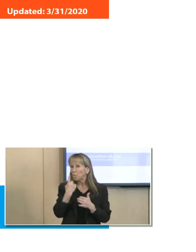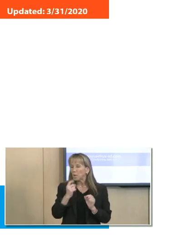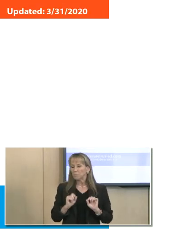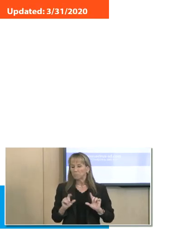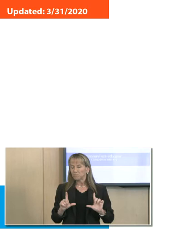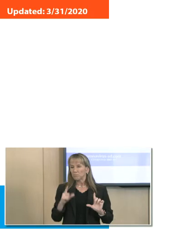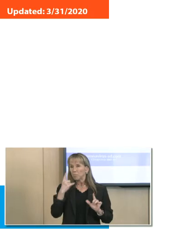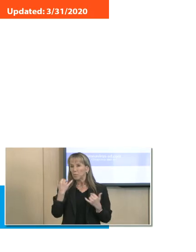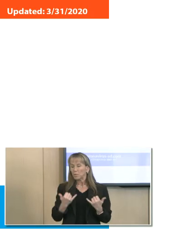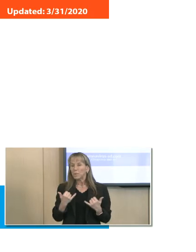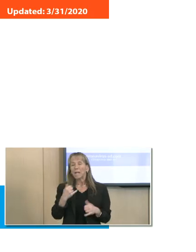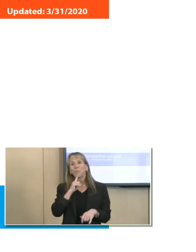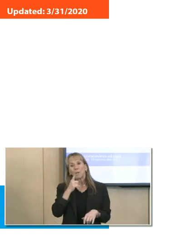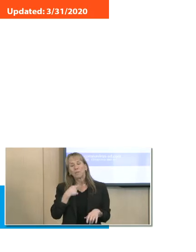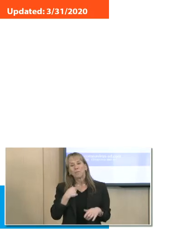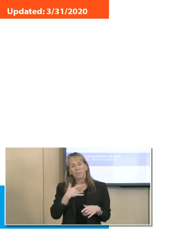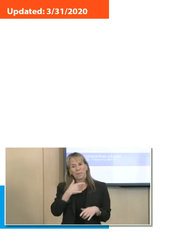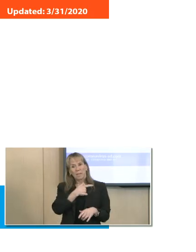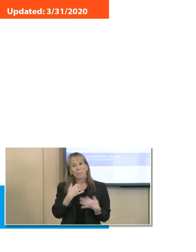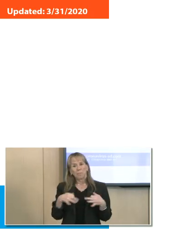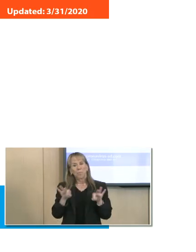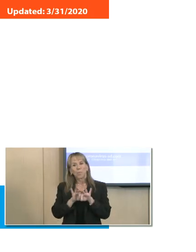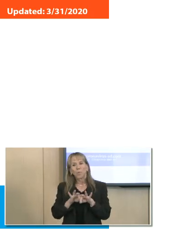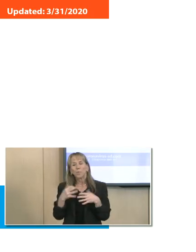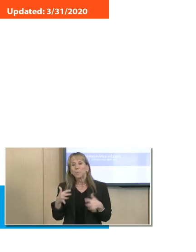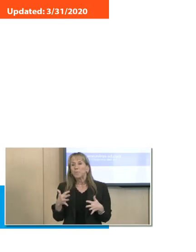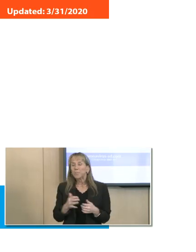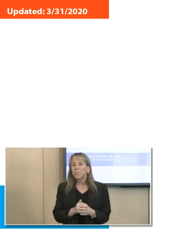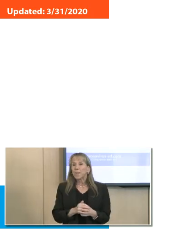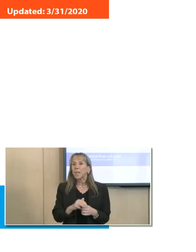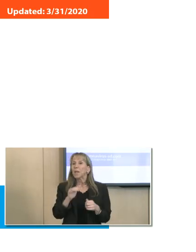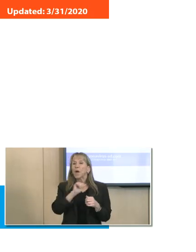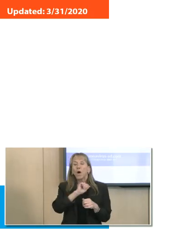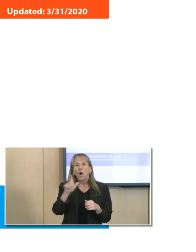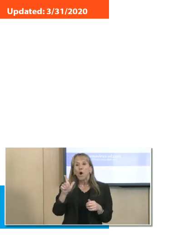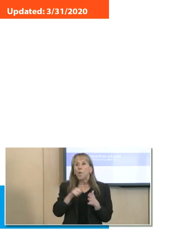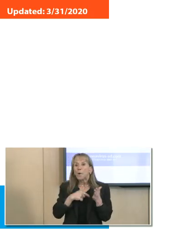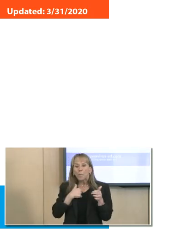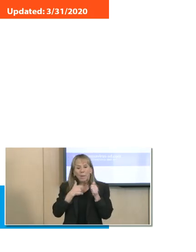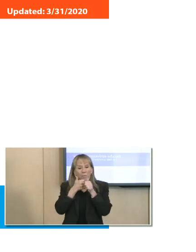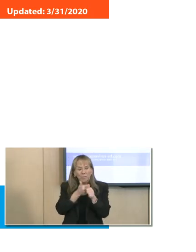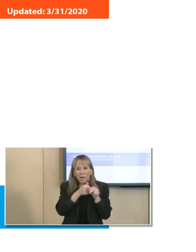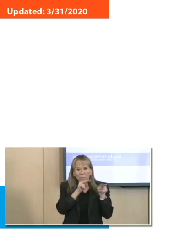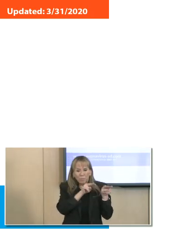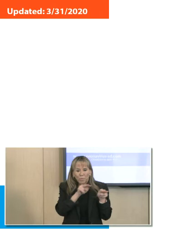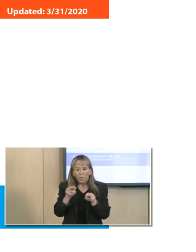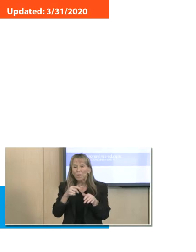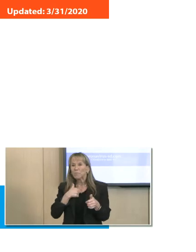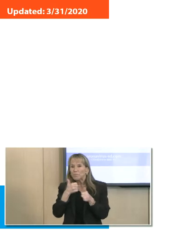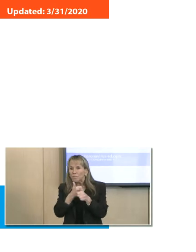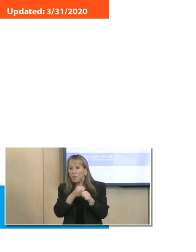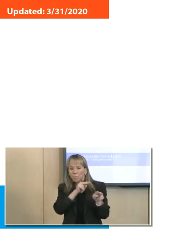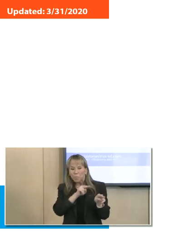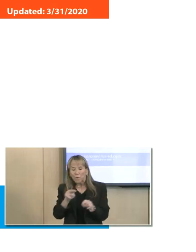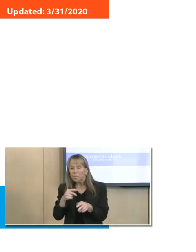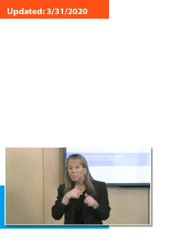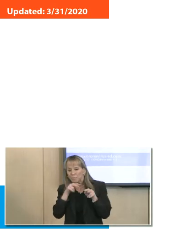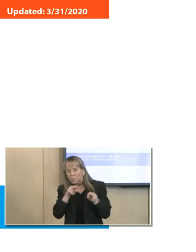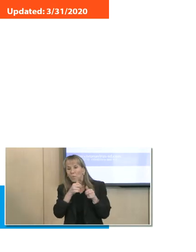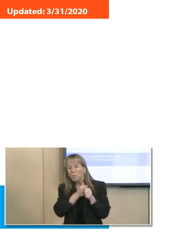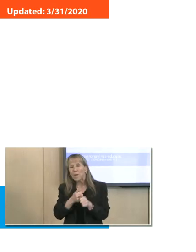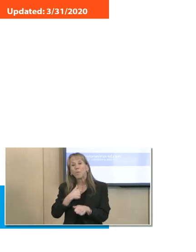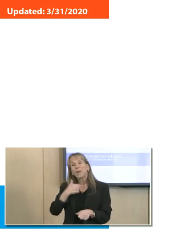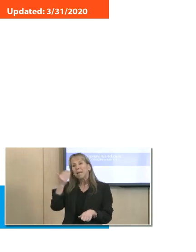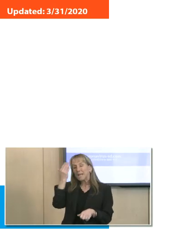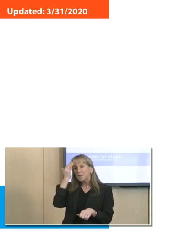think is particularly important because of all of the things that we track and all of the things that we know that ventilators